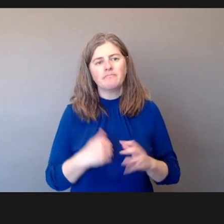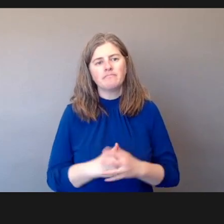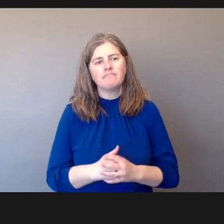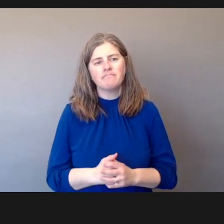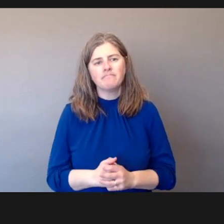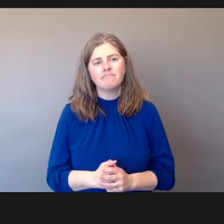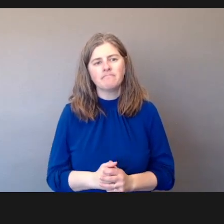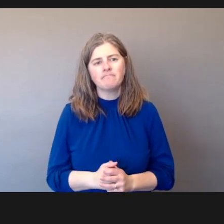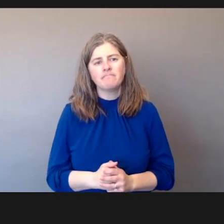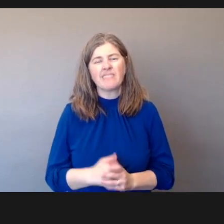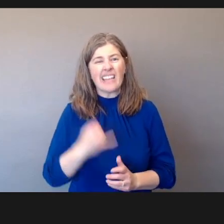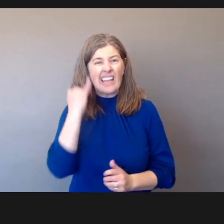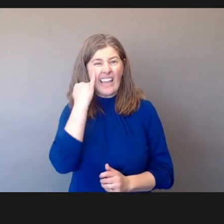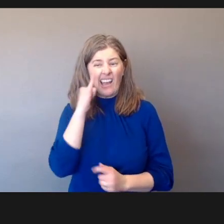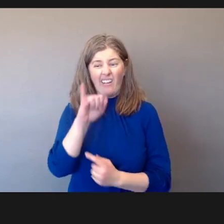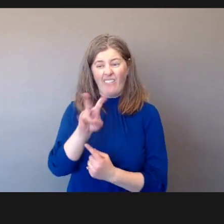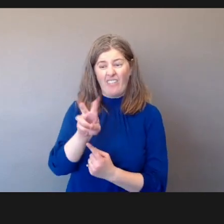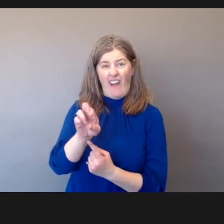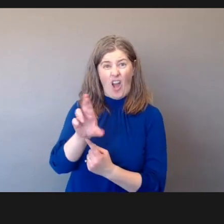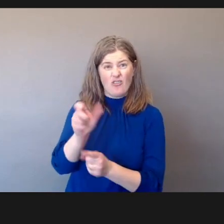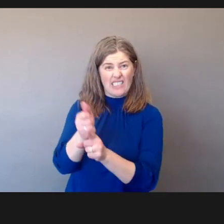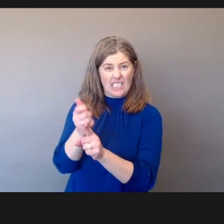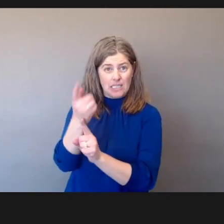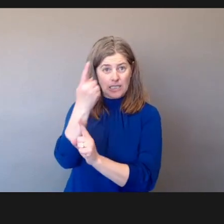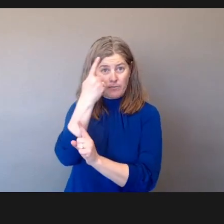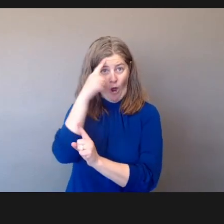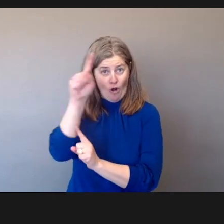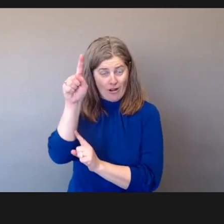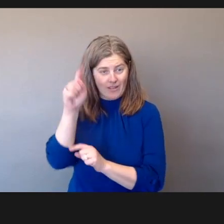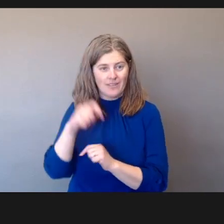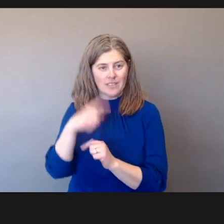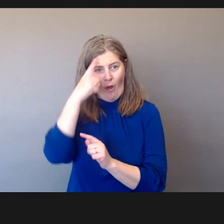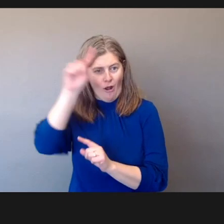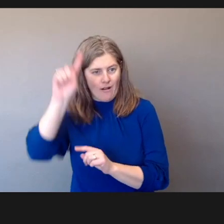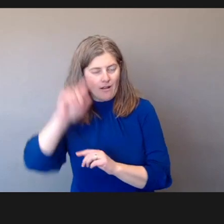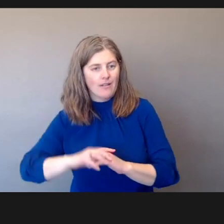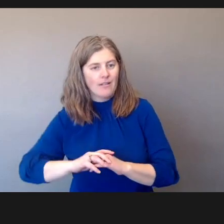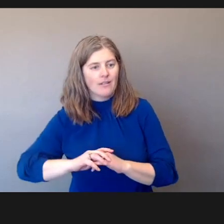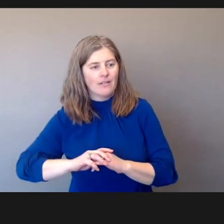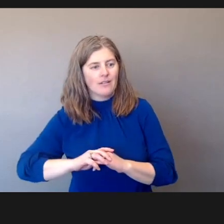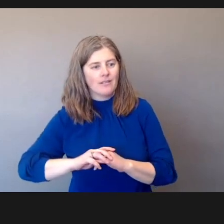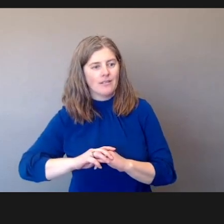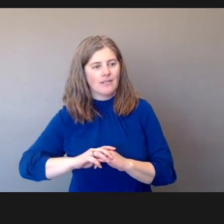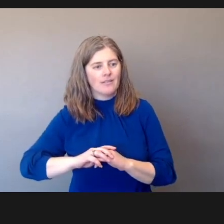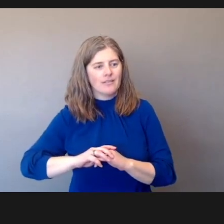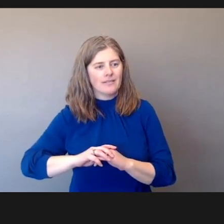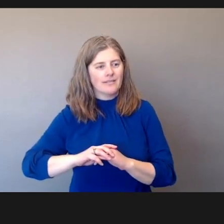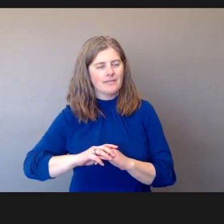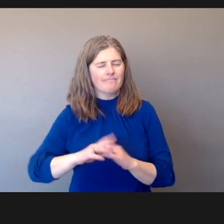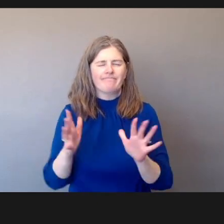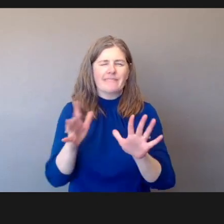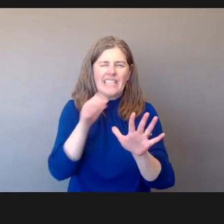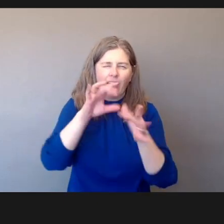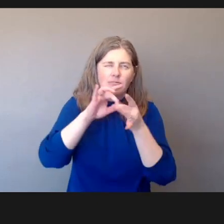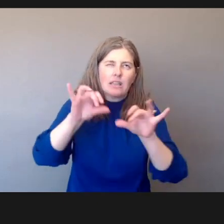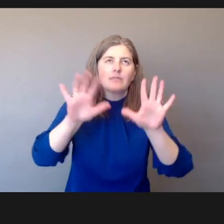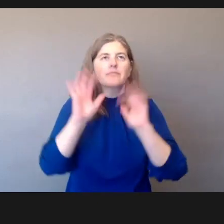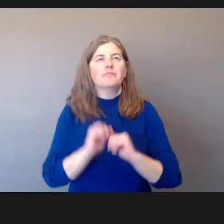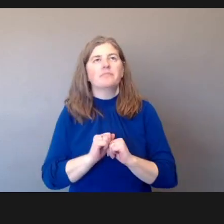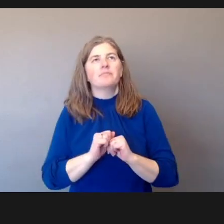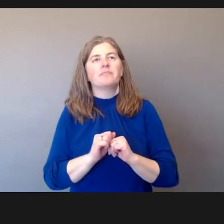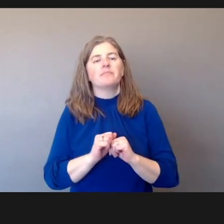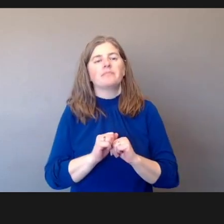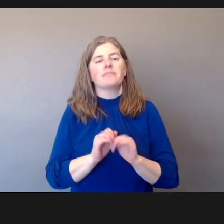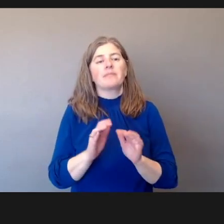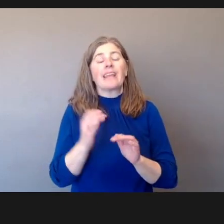if the virus is smart, and I'm really, it's not science here, but